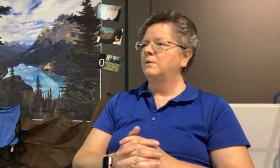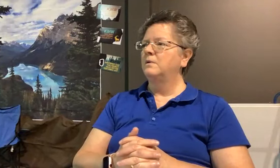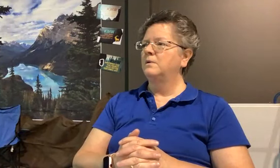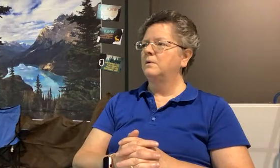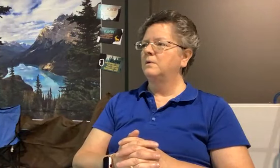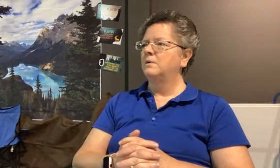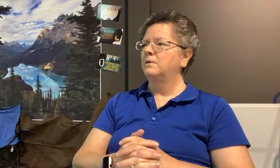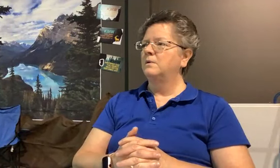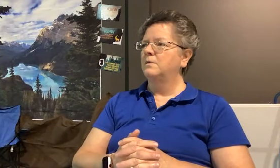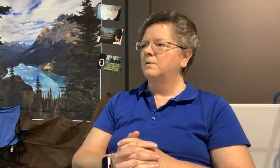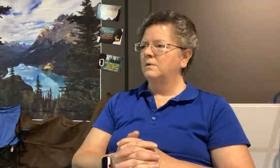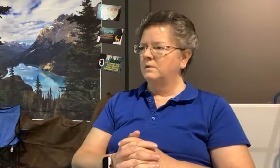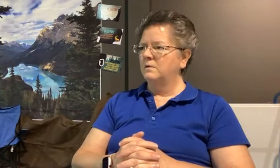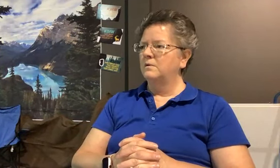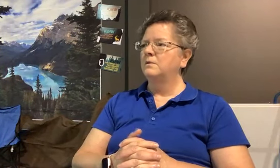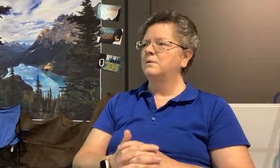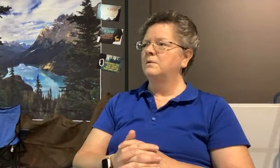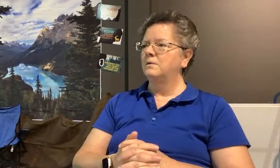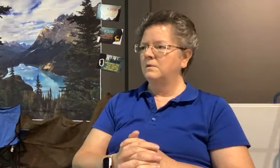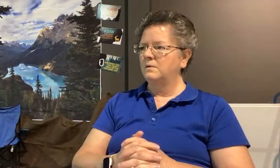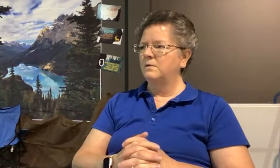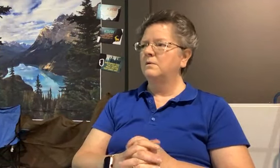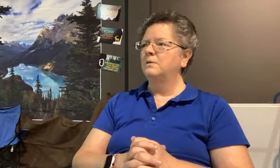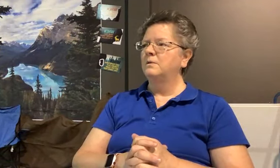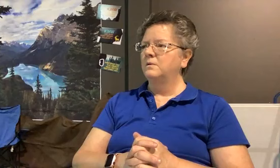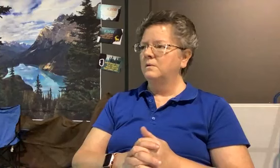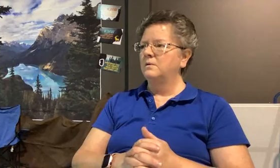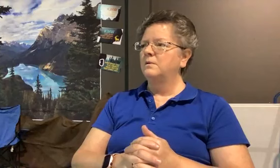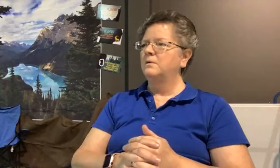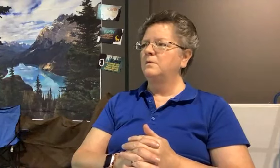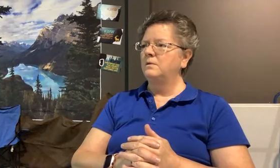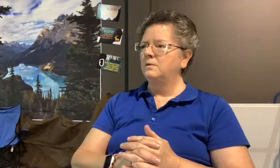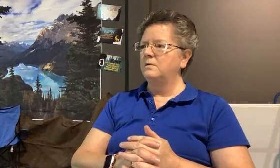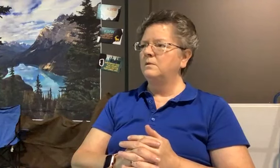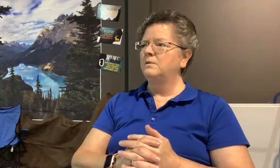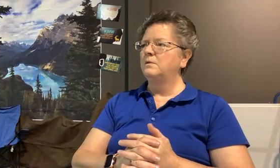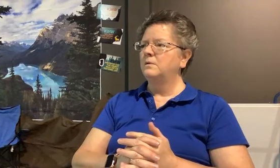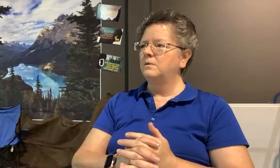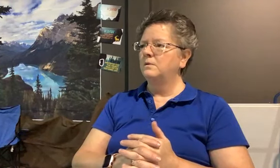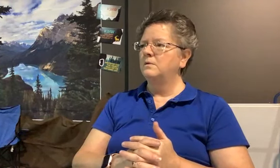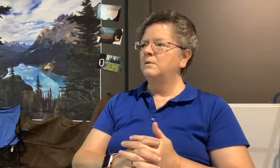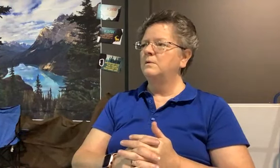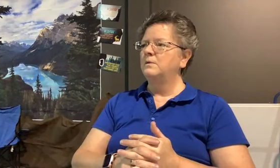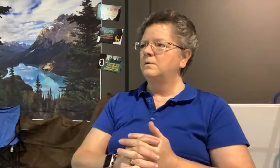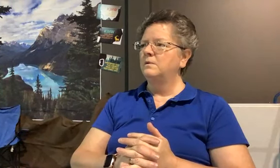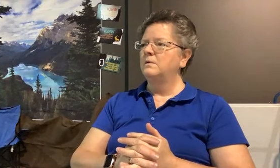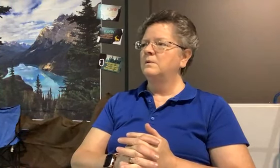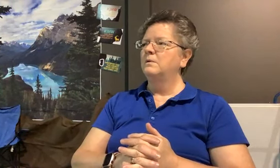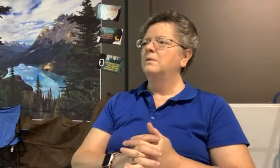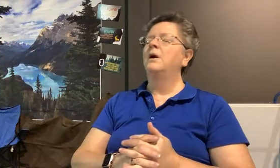an example of God's love. That's not in the Bible. So these stories are being created right now in front of us. Oh,